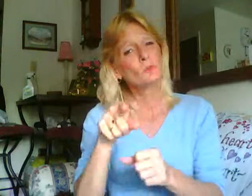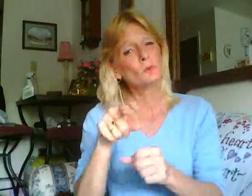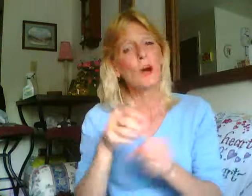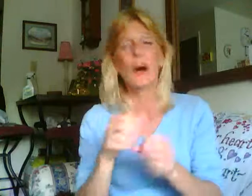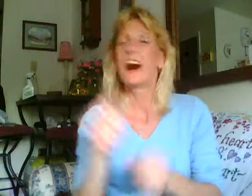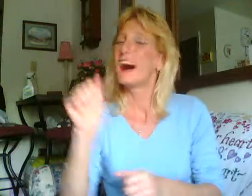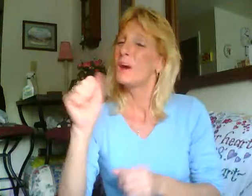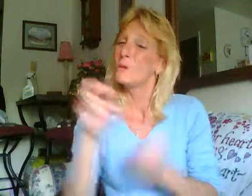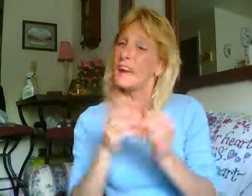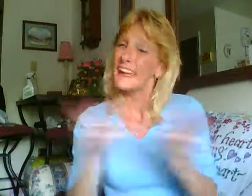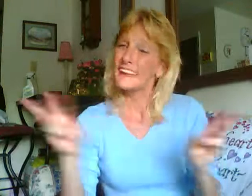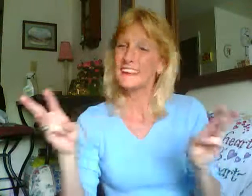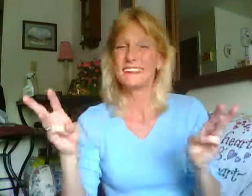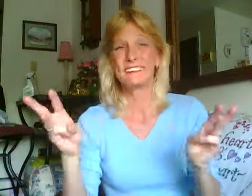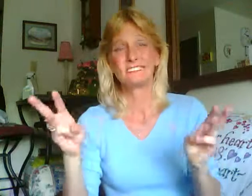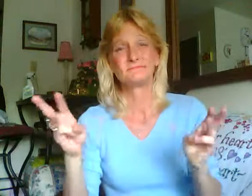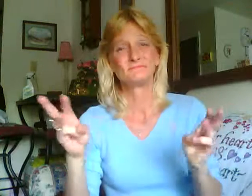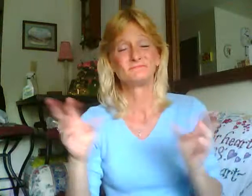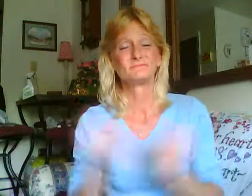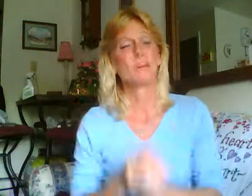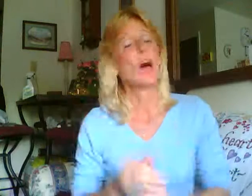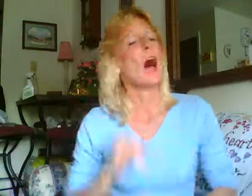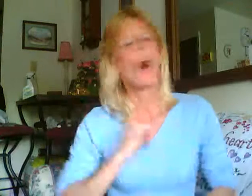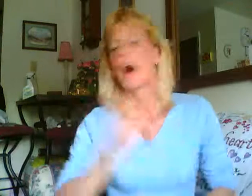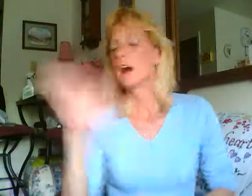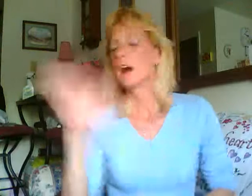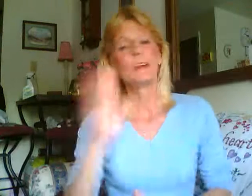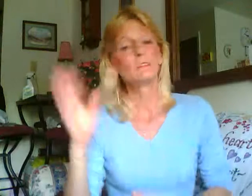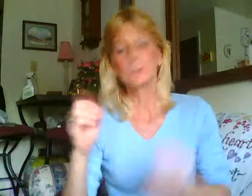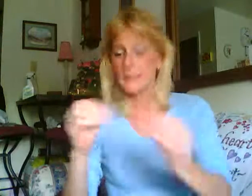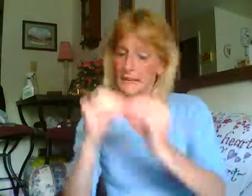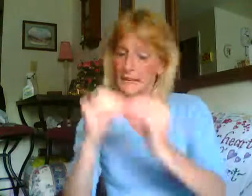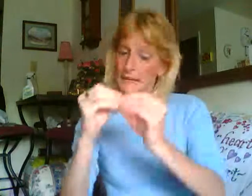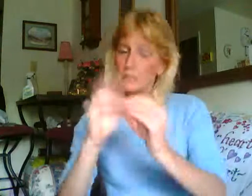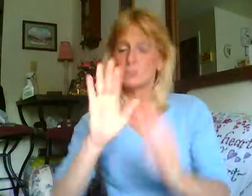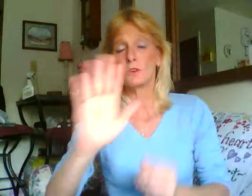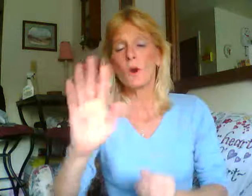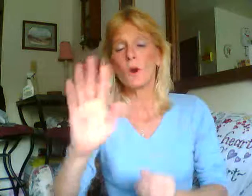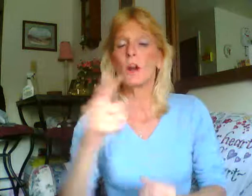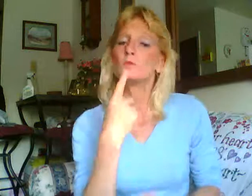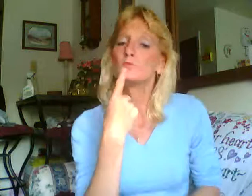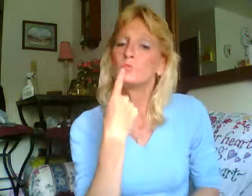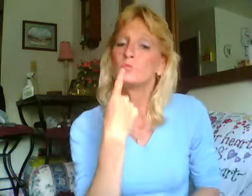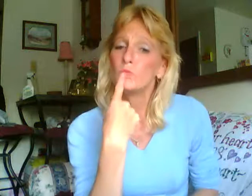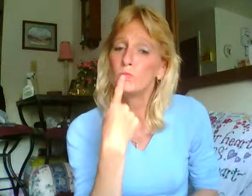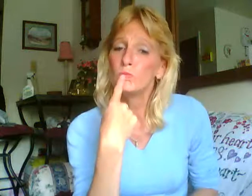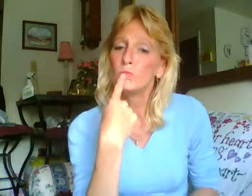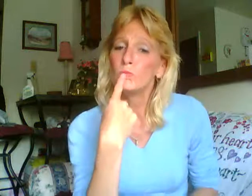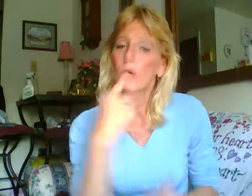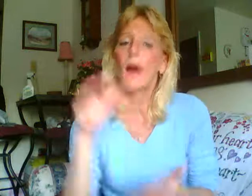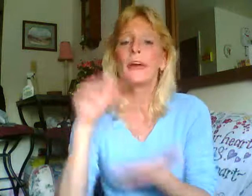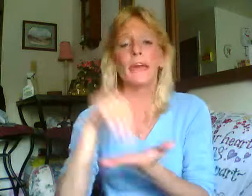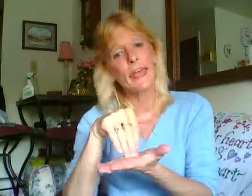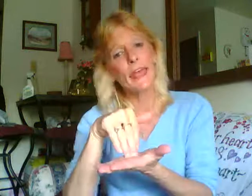away I'll never kiss your lips again